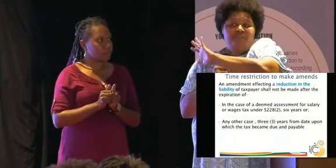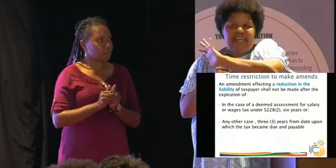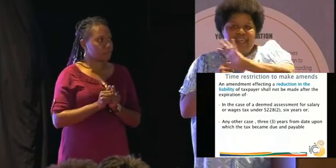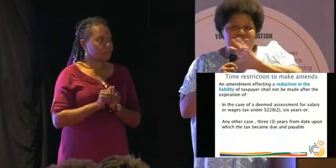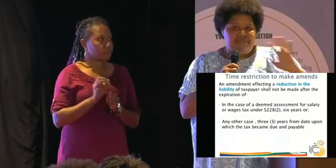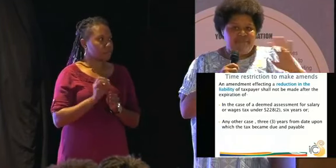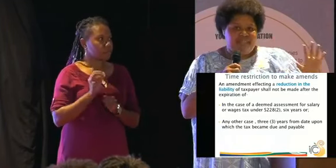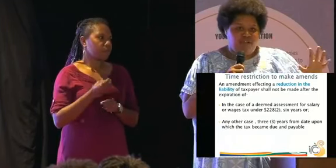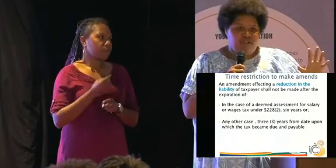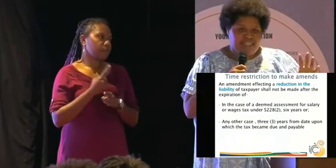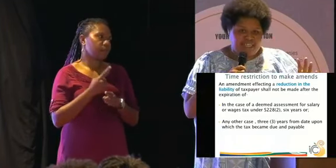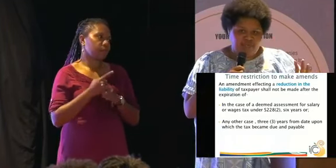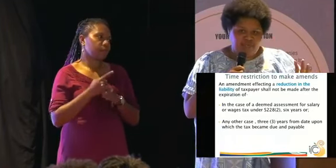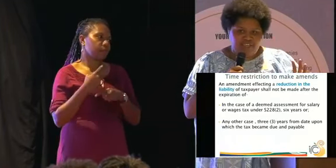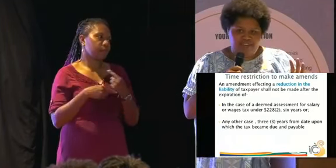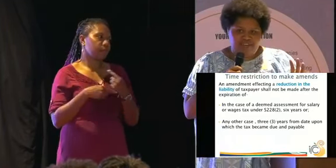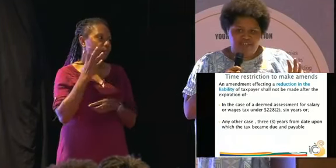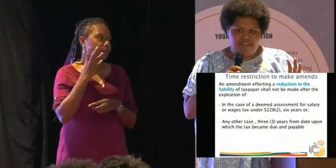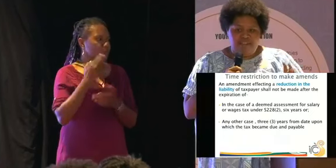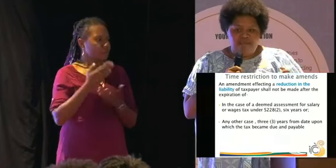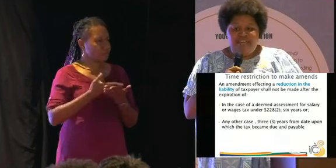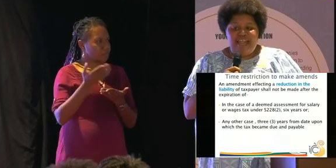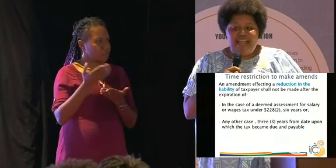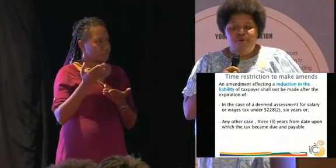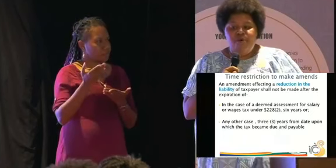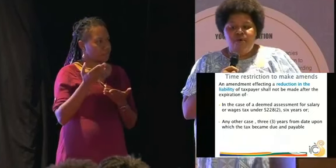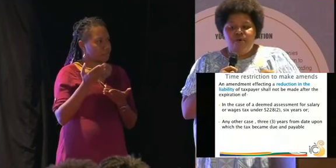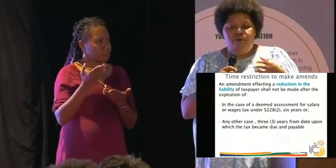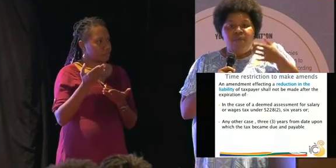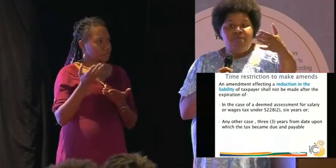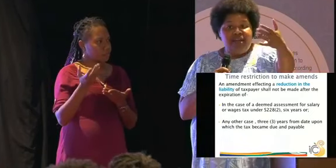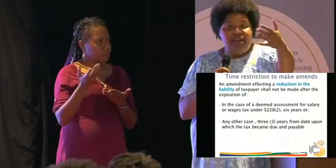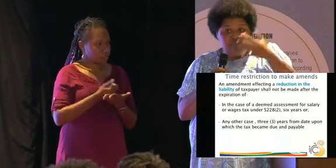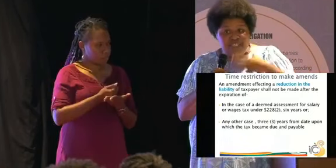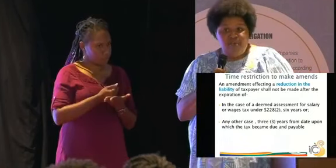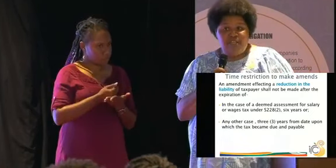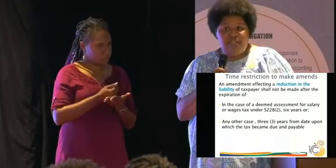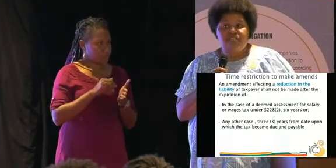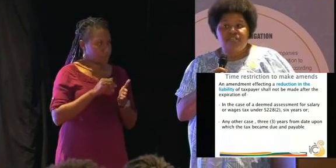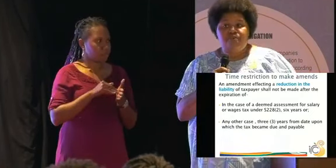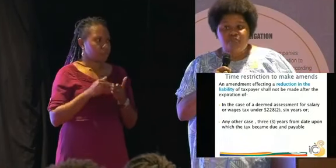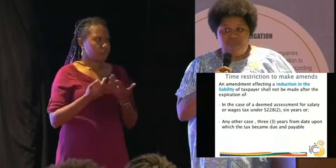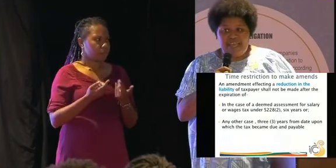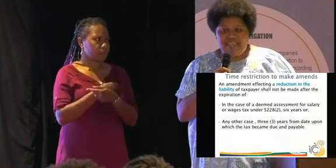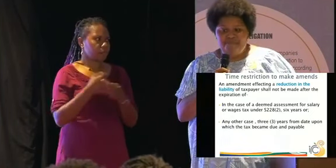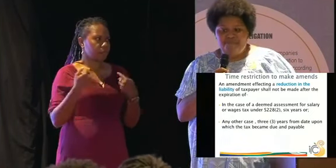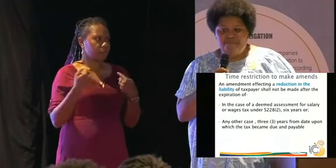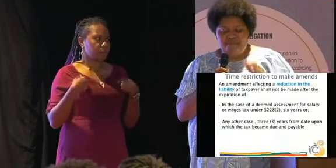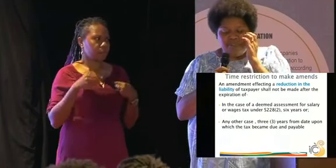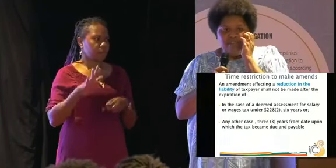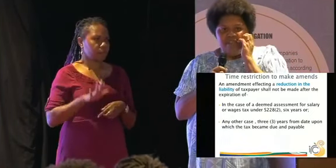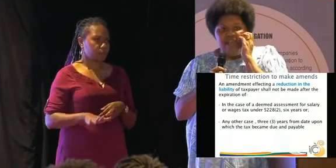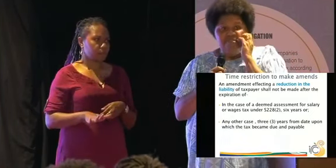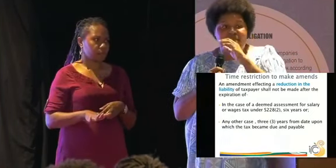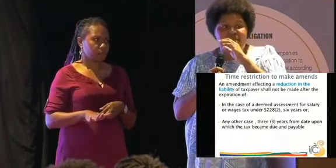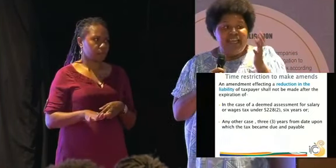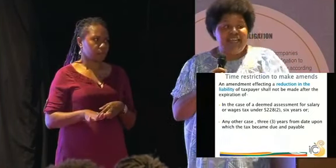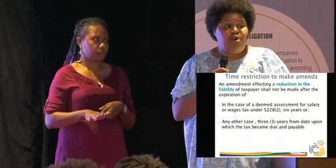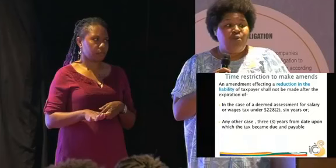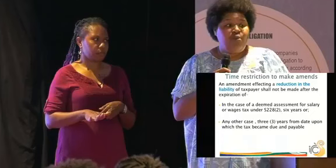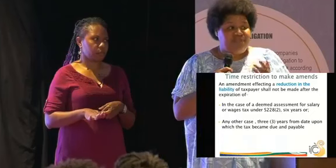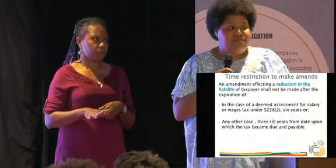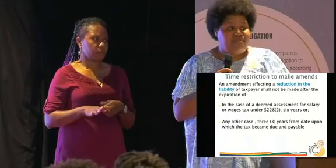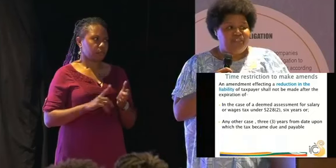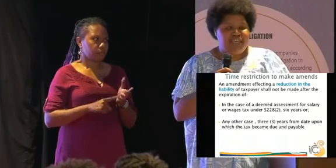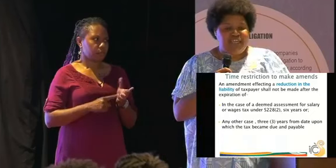you have provided everything on the tax return. But now we are reducing what you're supposed to pay after